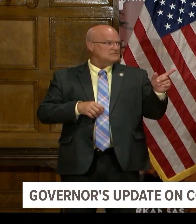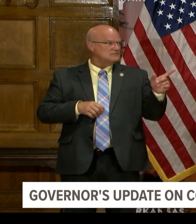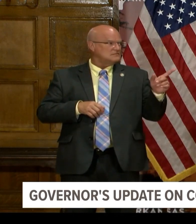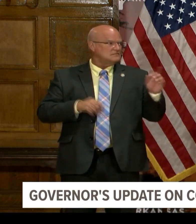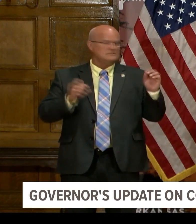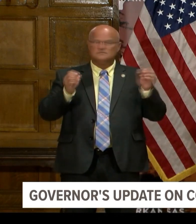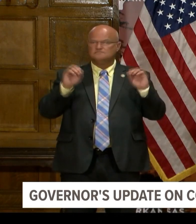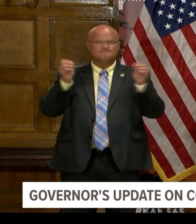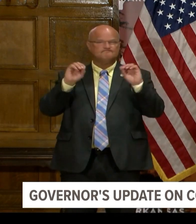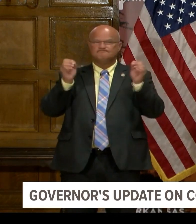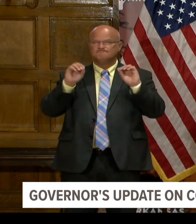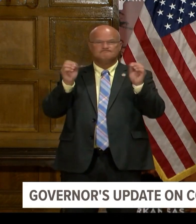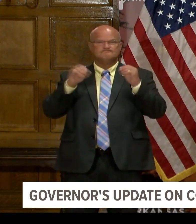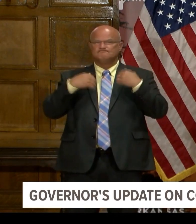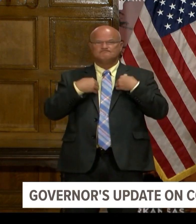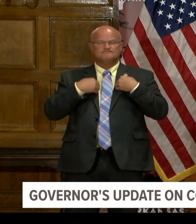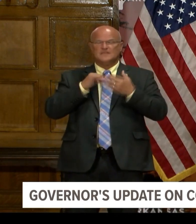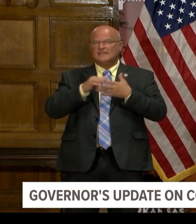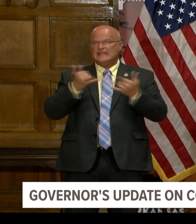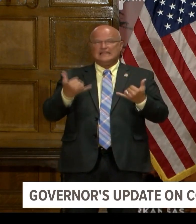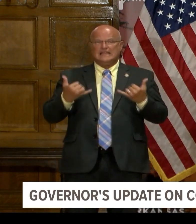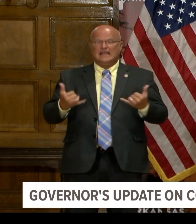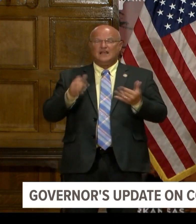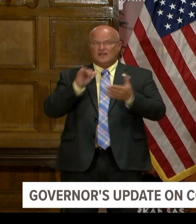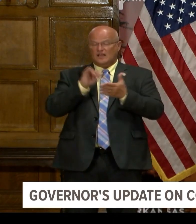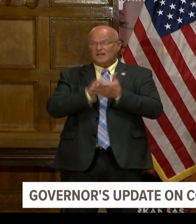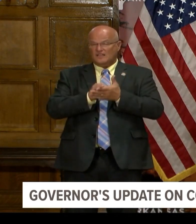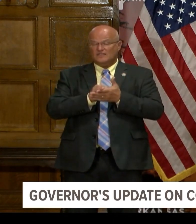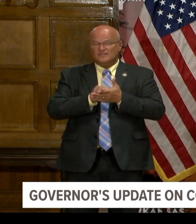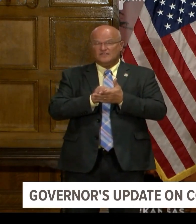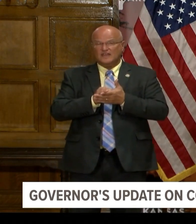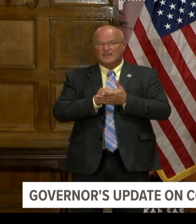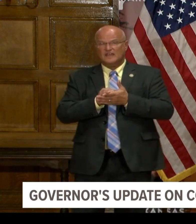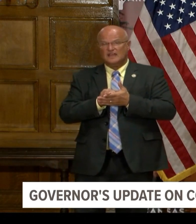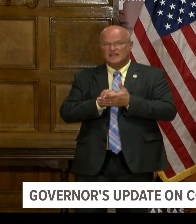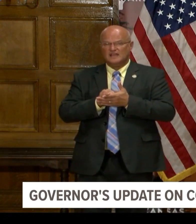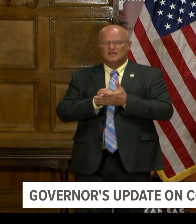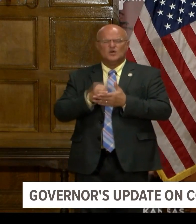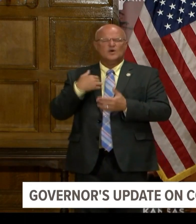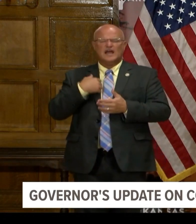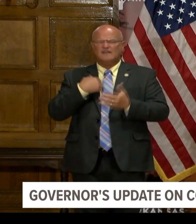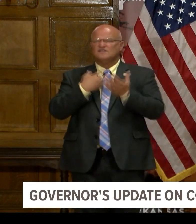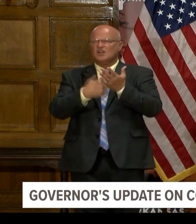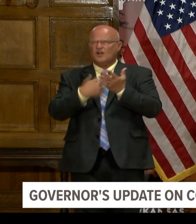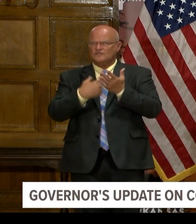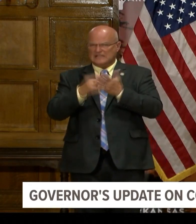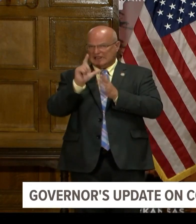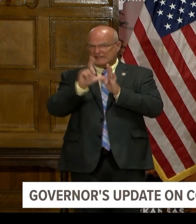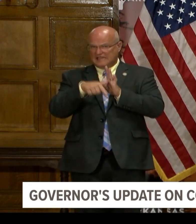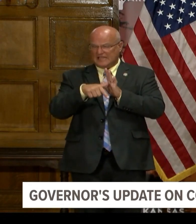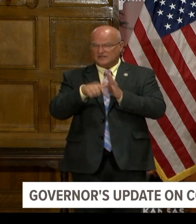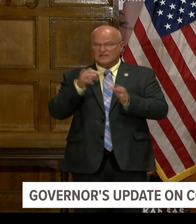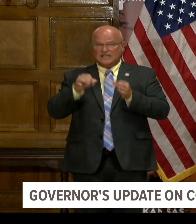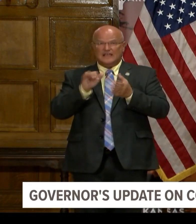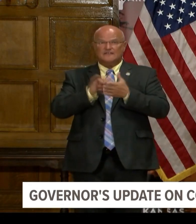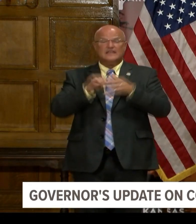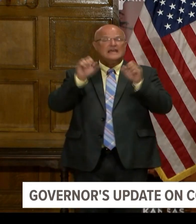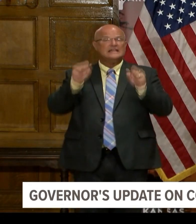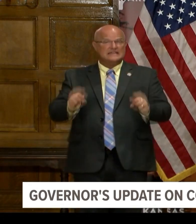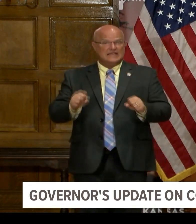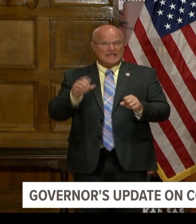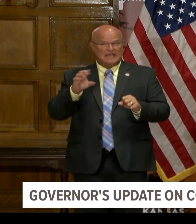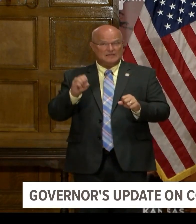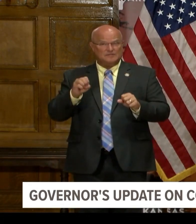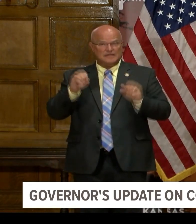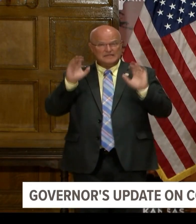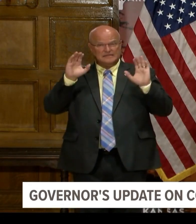I don't believe we have that now. That would be, we'll have a conversation later as to whether that can be